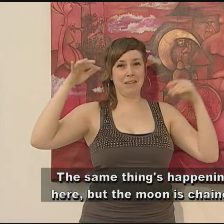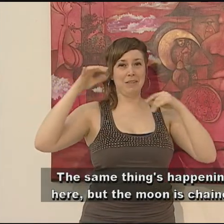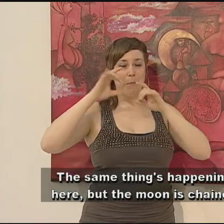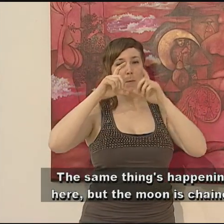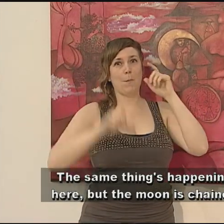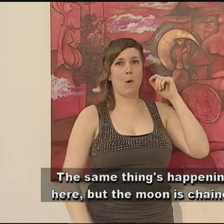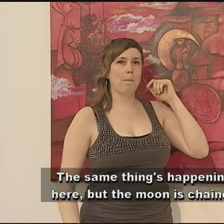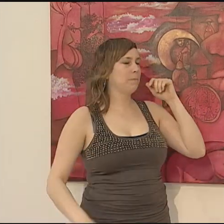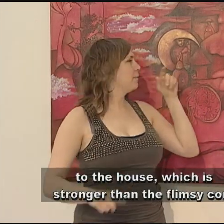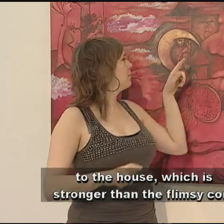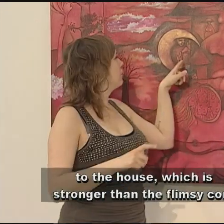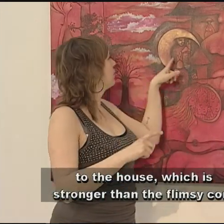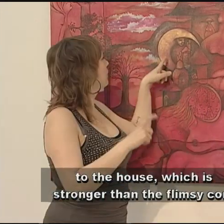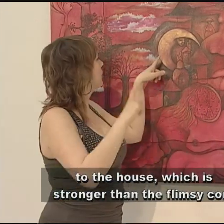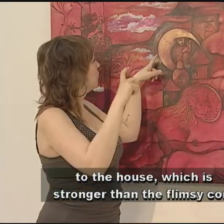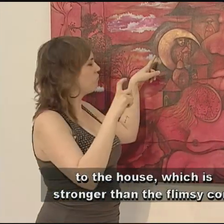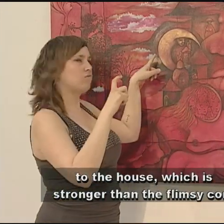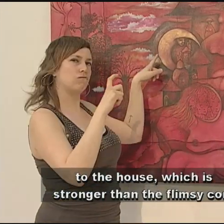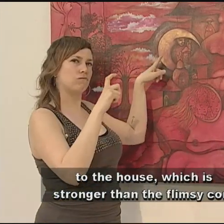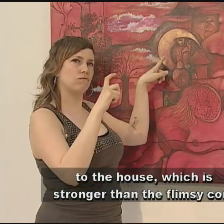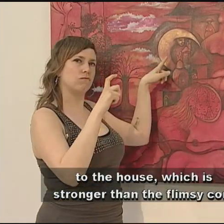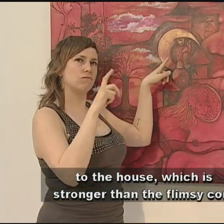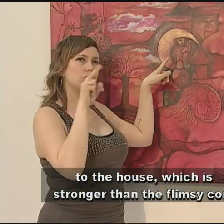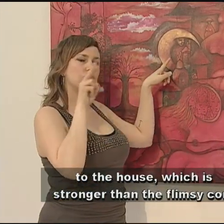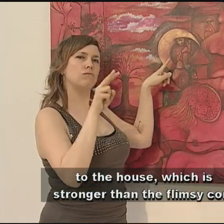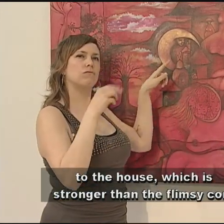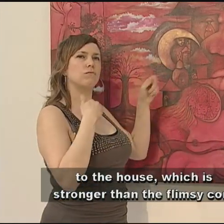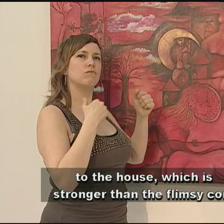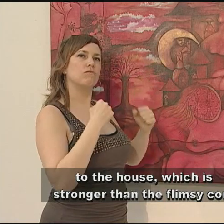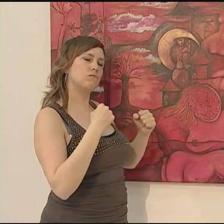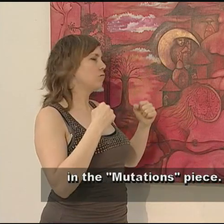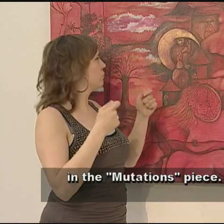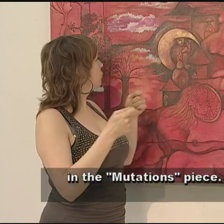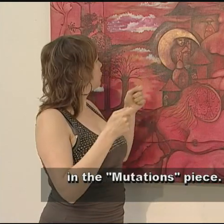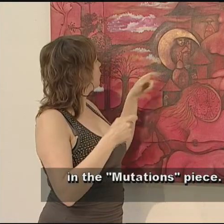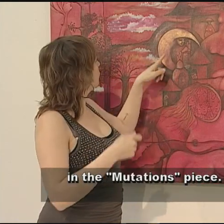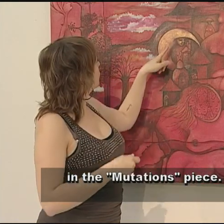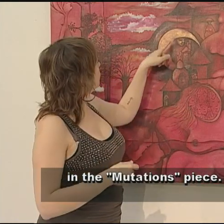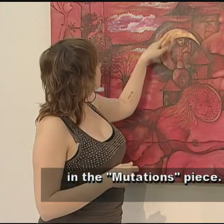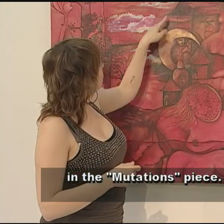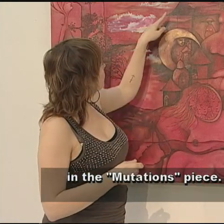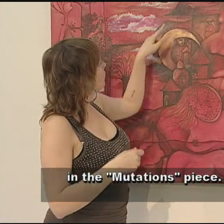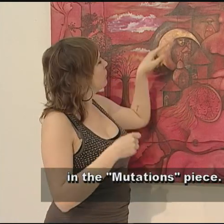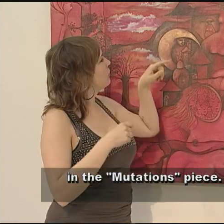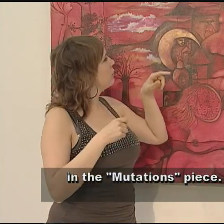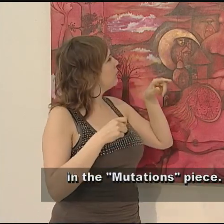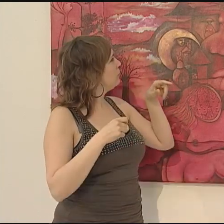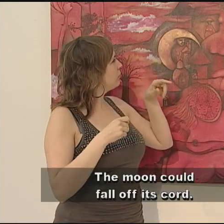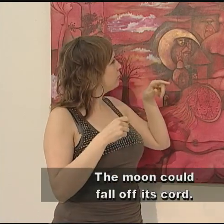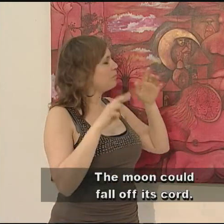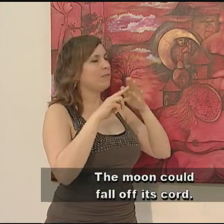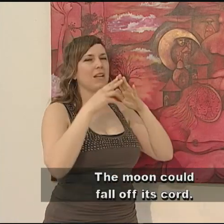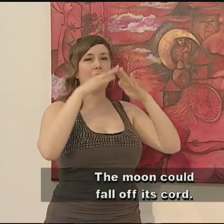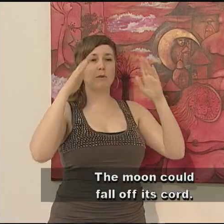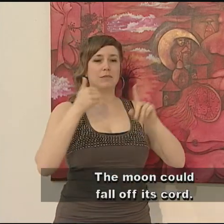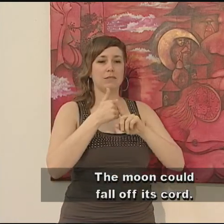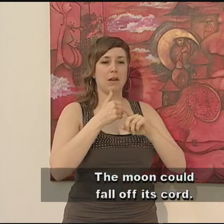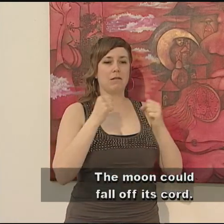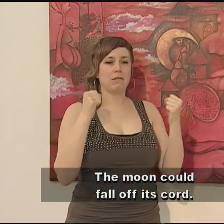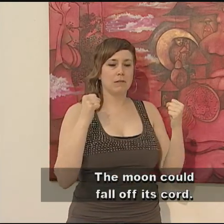here, but the moon is chained to the house, which is stronger than the flimsy cord in the Mutations piece. The moon could fall